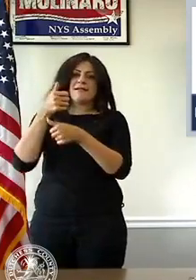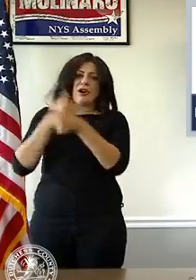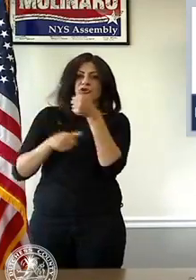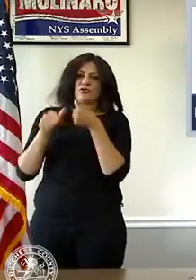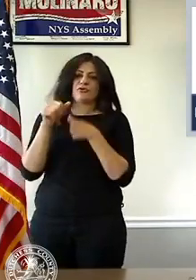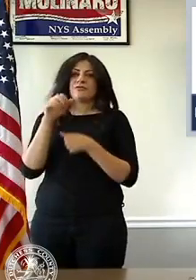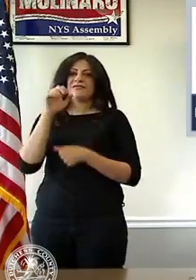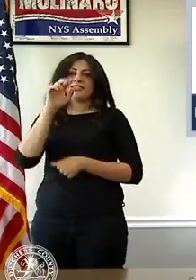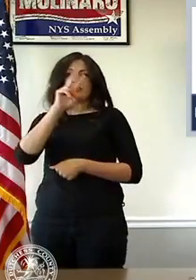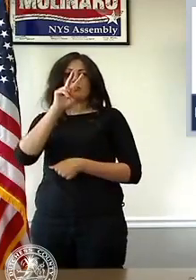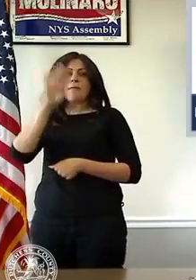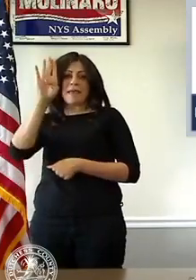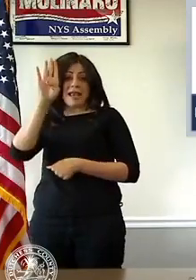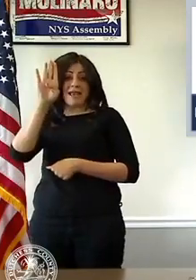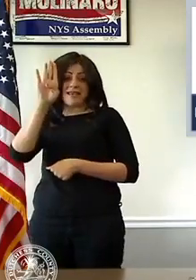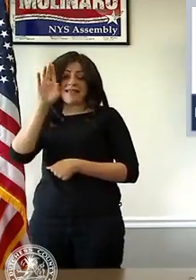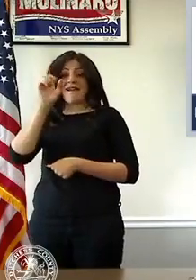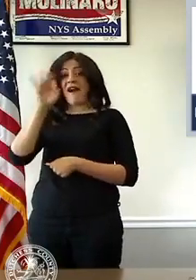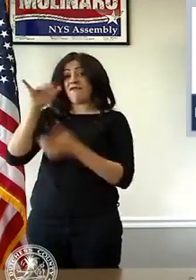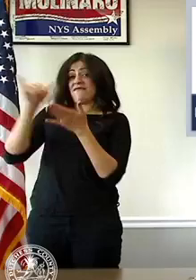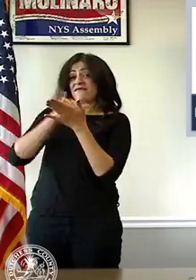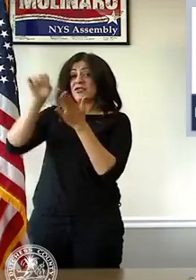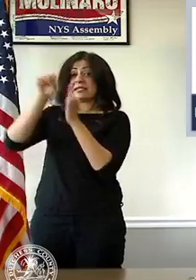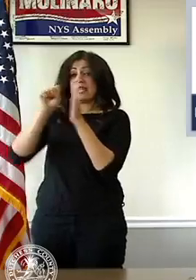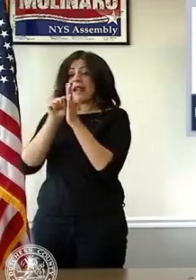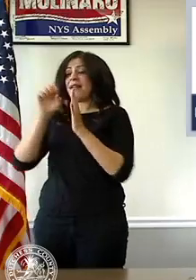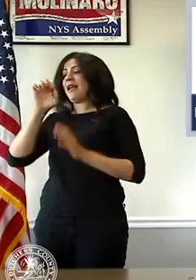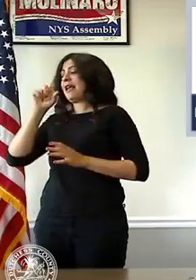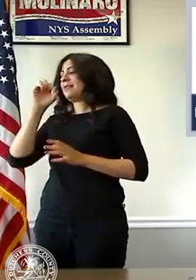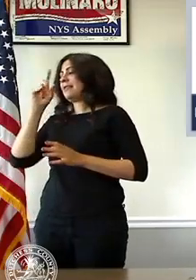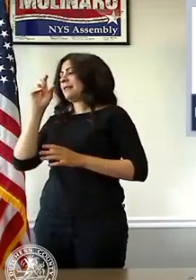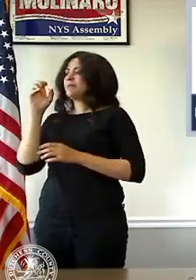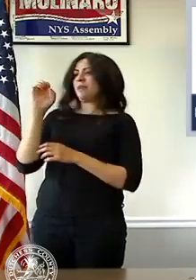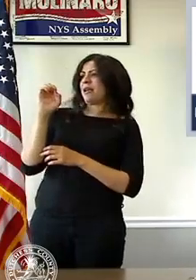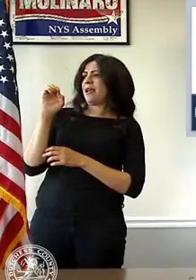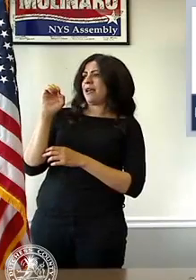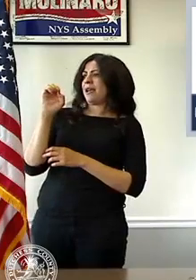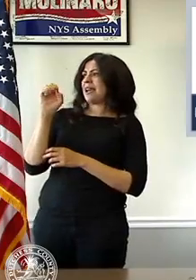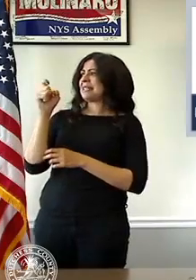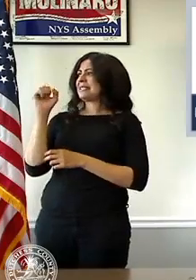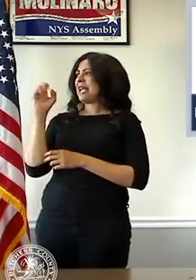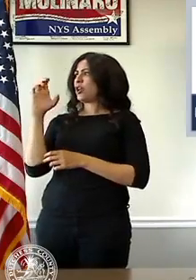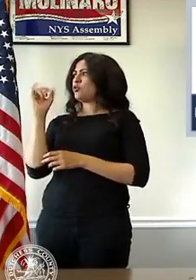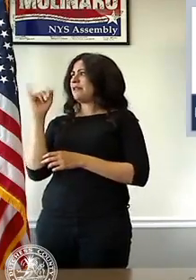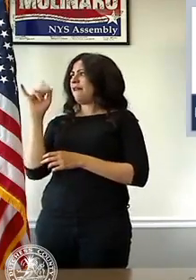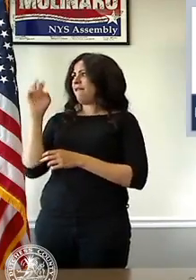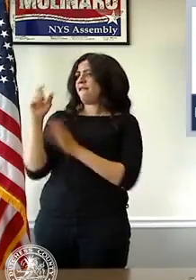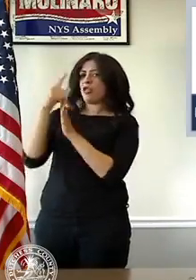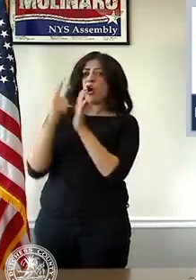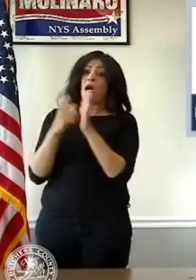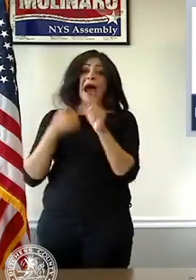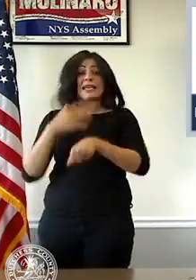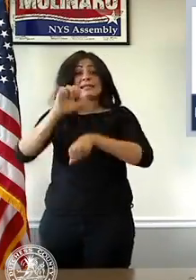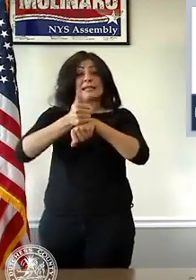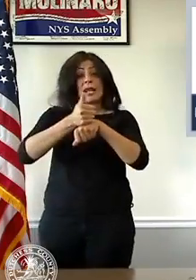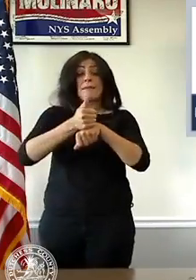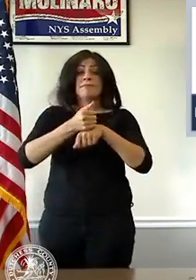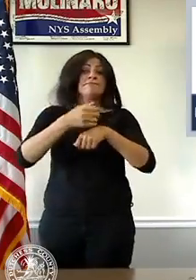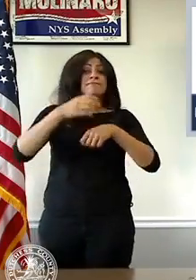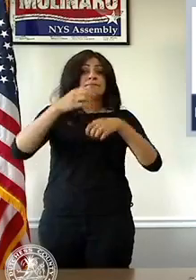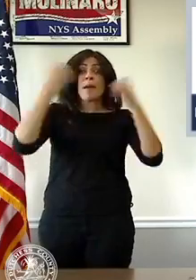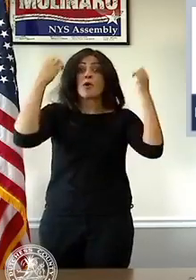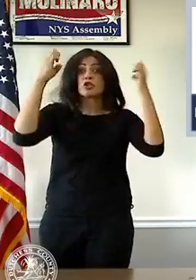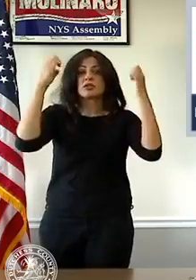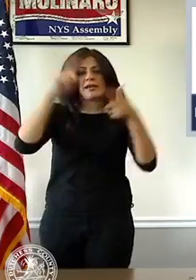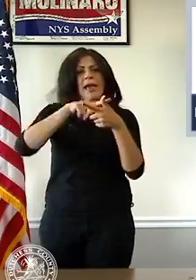law, Article 2B under New York State executive law. I can declare a state of emergency, and then I can issue orders